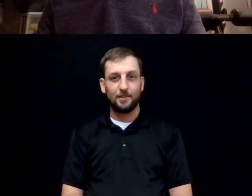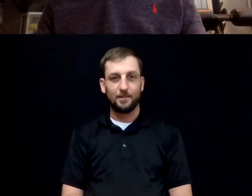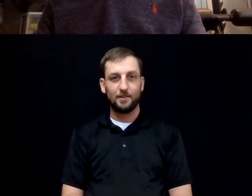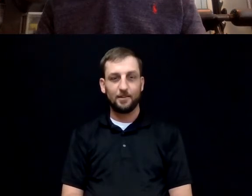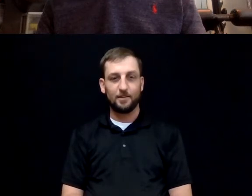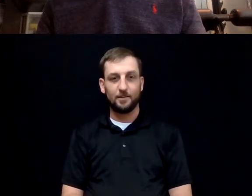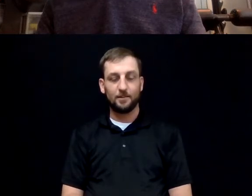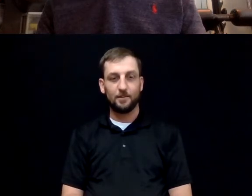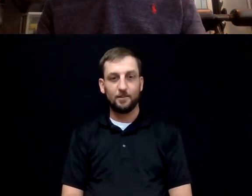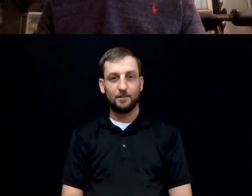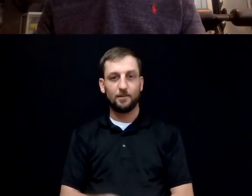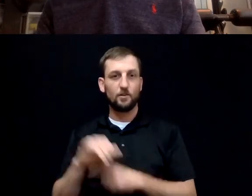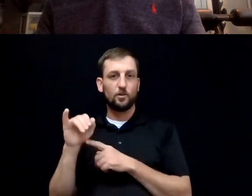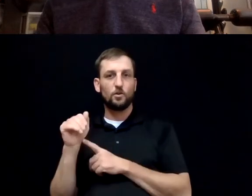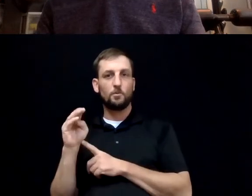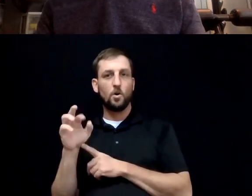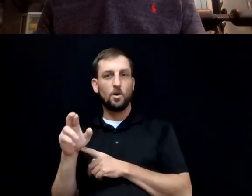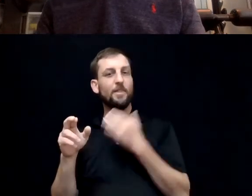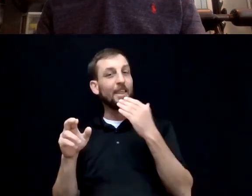Okay, thank you.